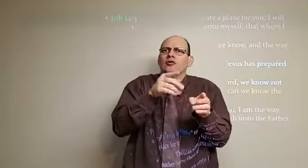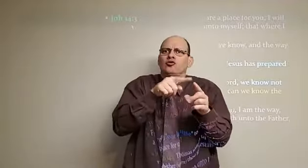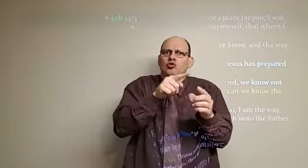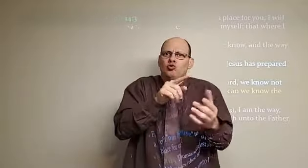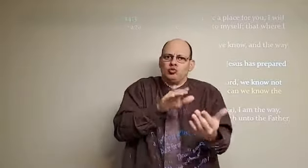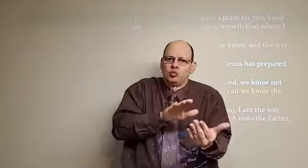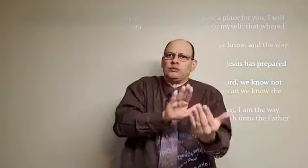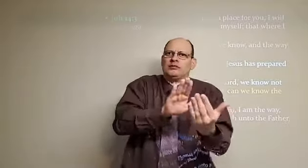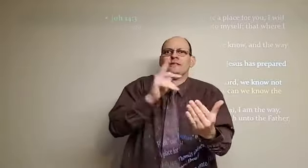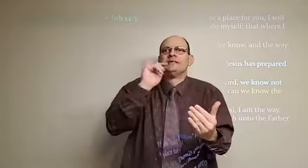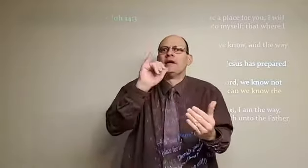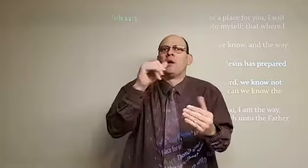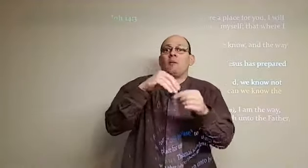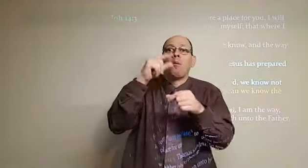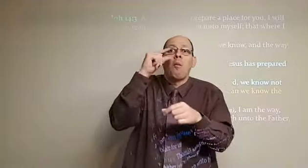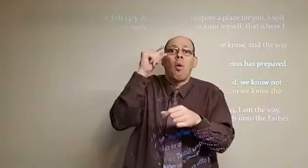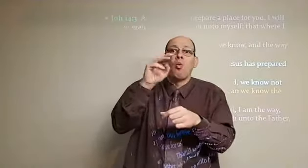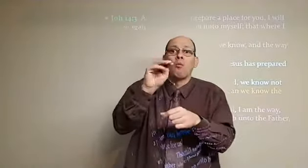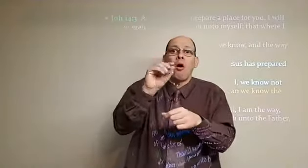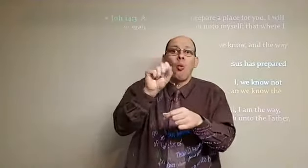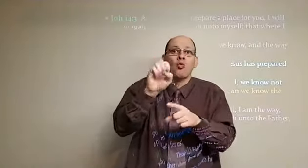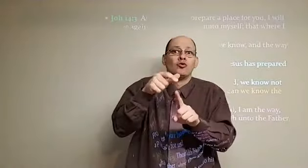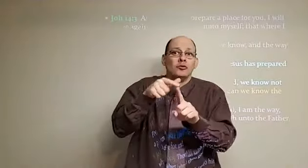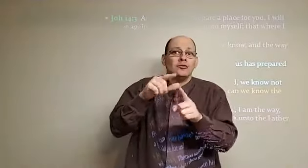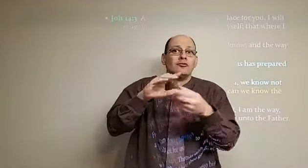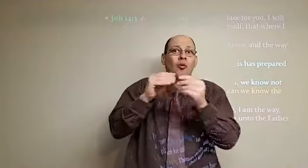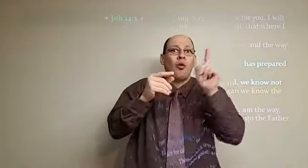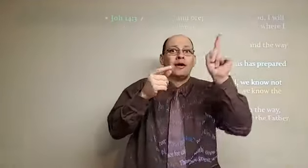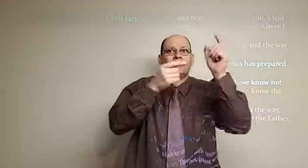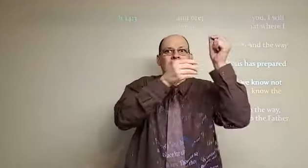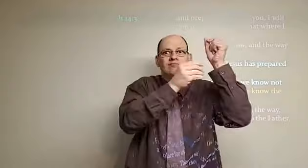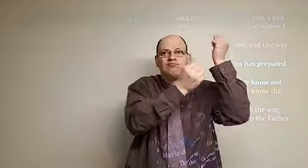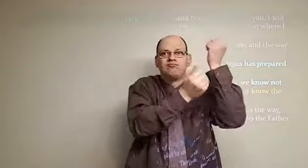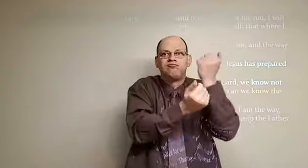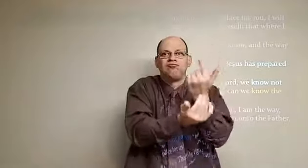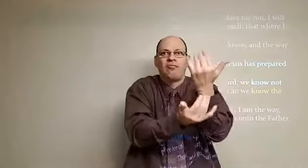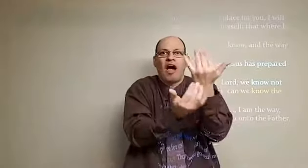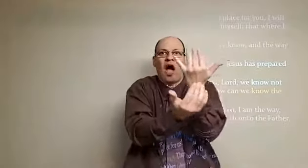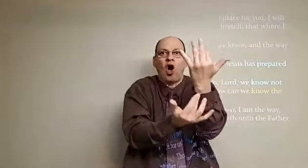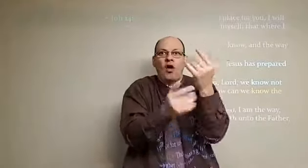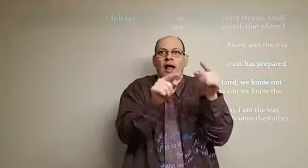and God knew that they could not look upon him and so there's a story about Moses